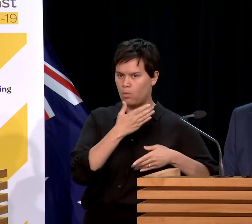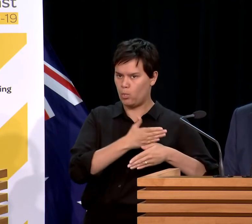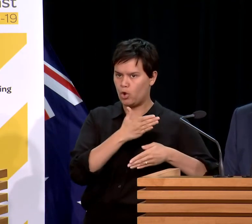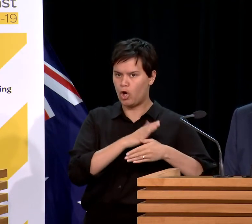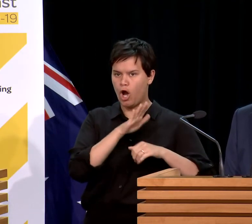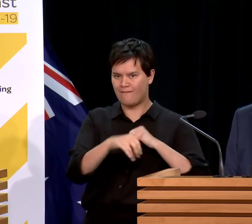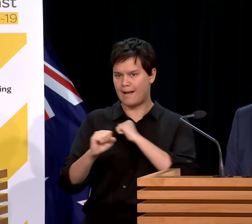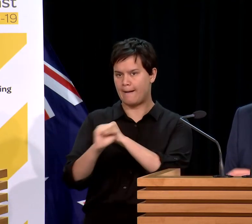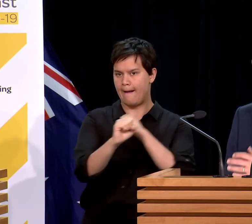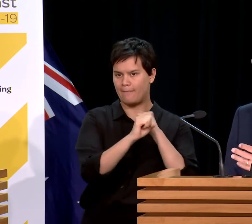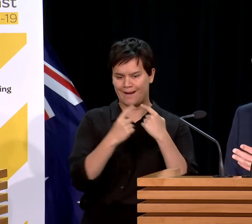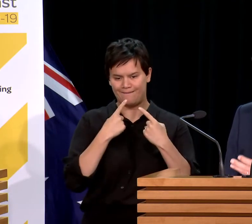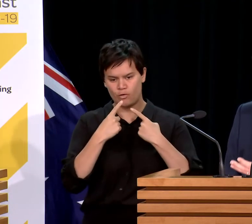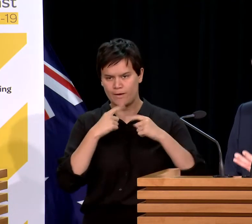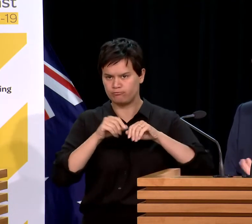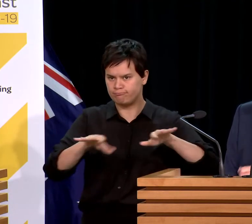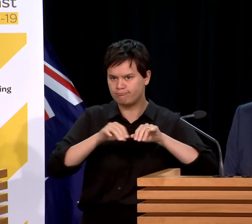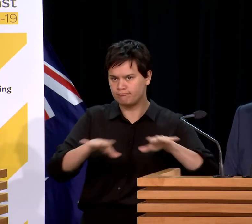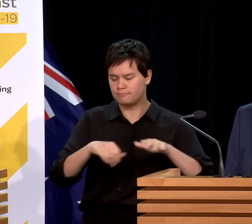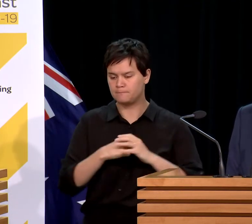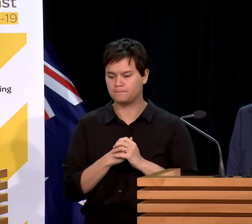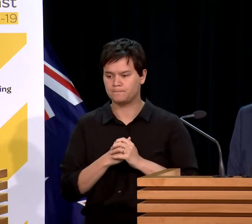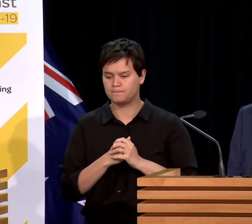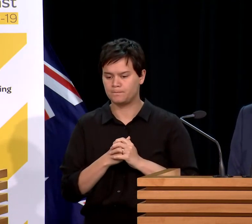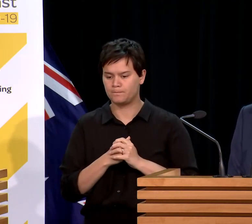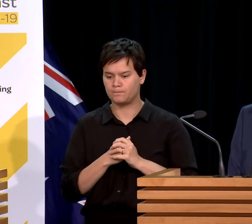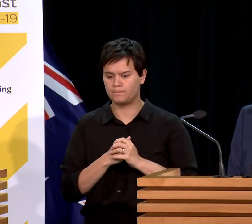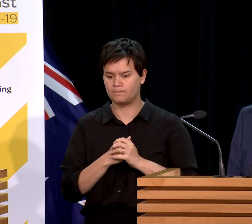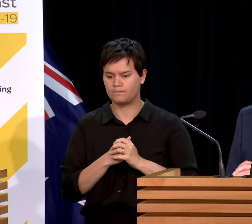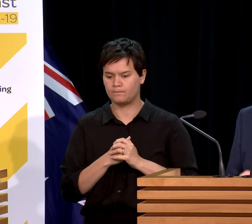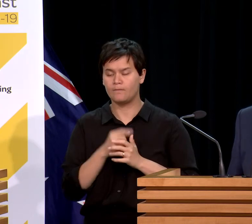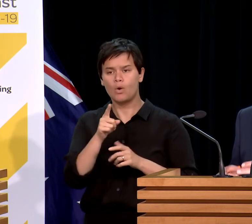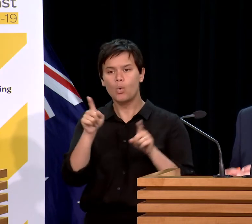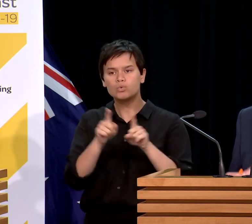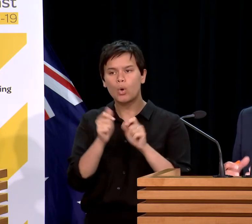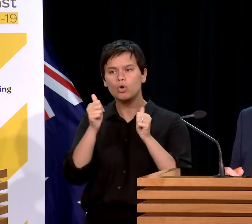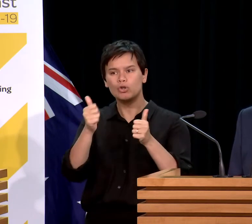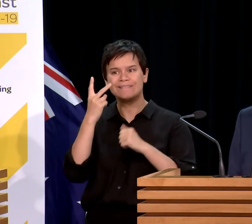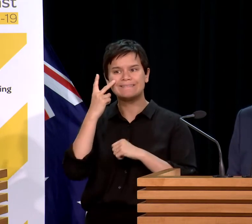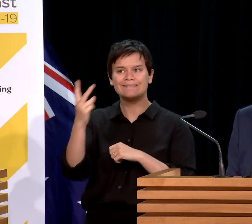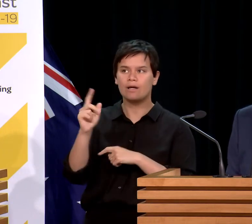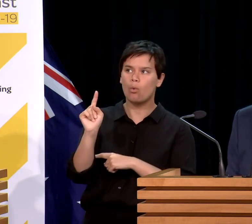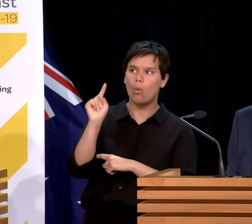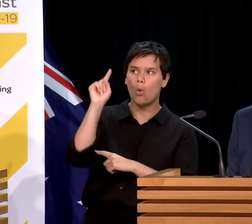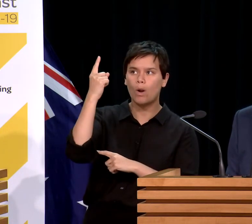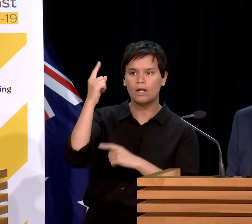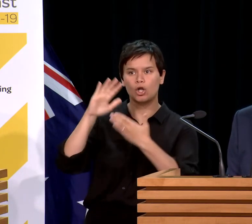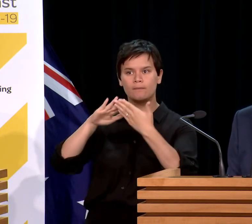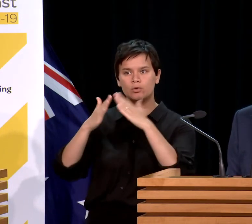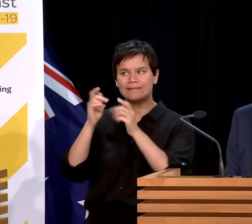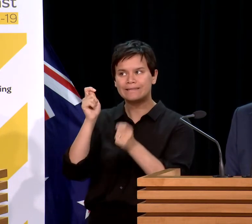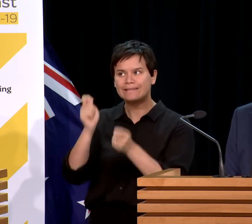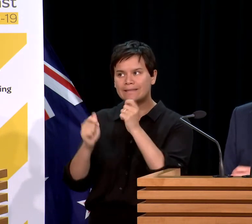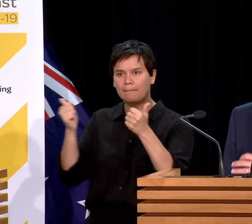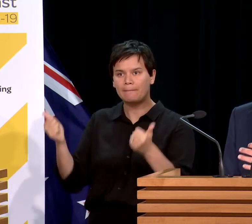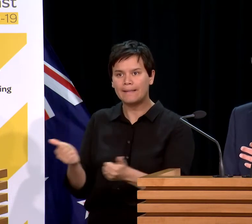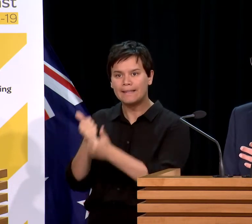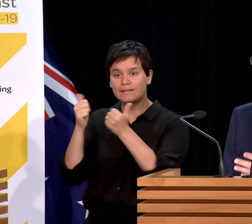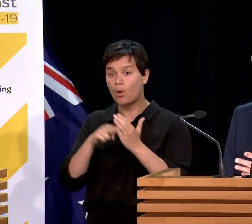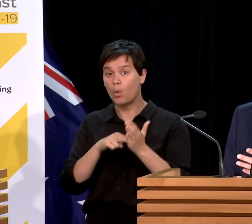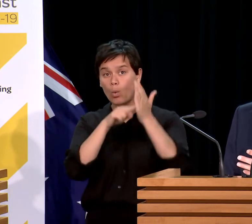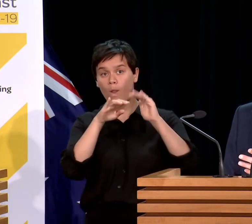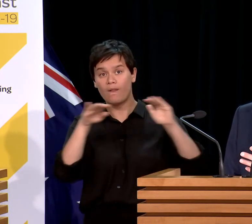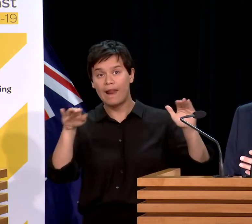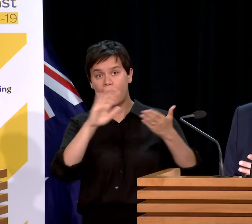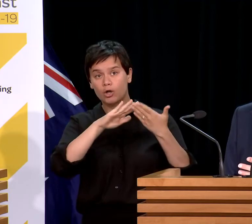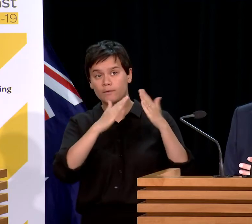it is pleasing to see the ongoing good volumes of testing happening in the community, particularly in Auckland and around Northland, which